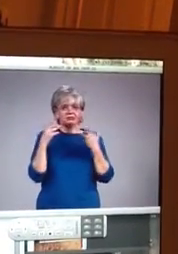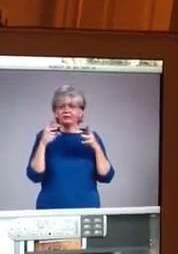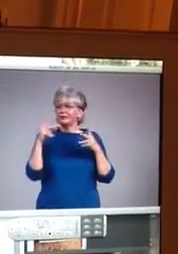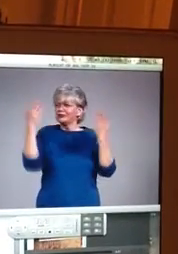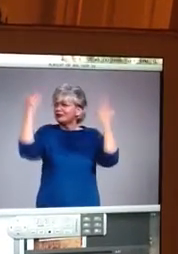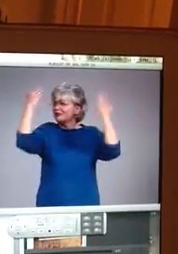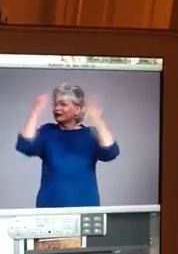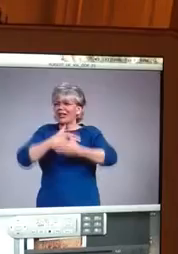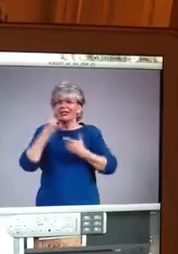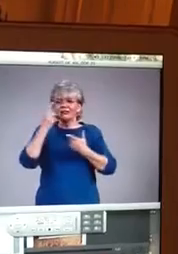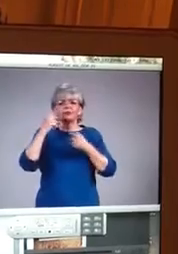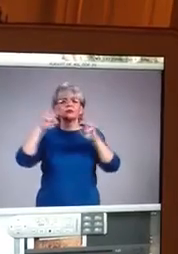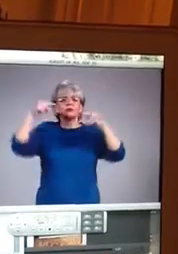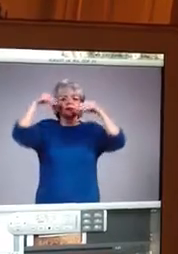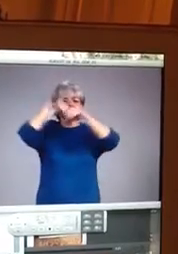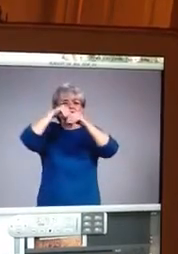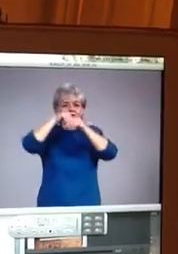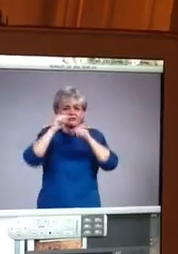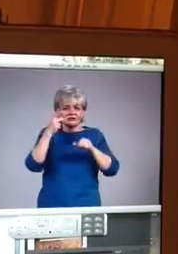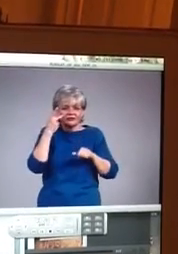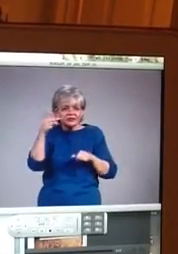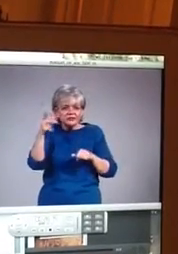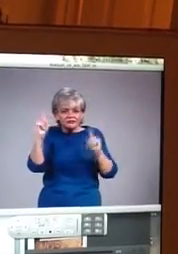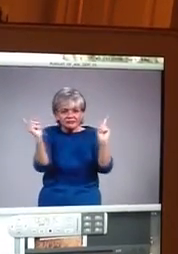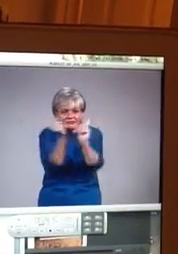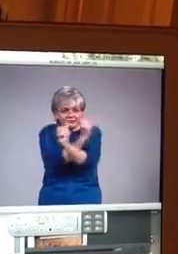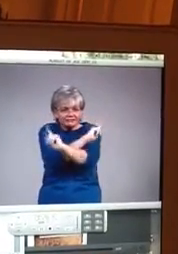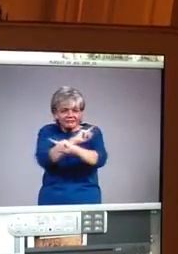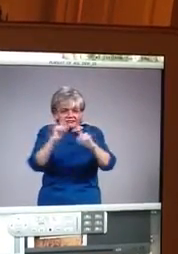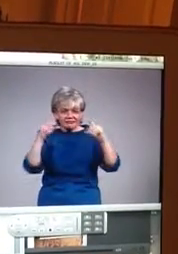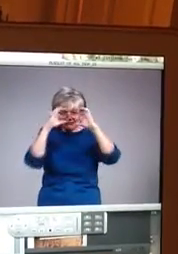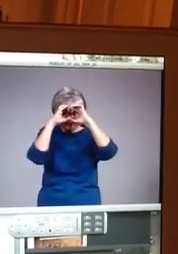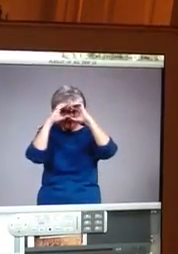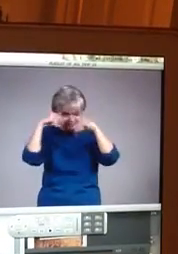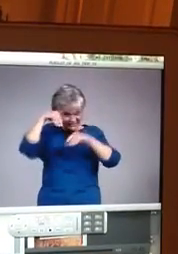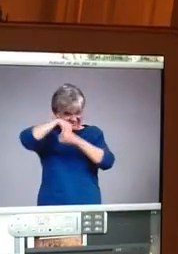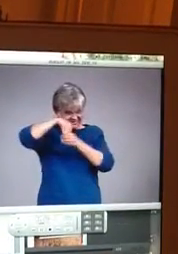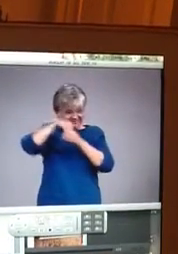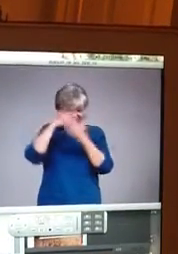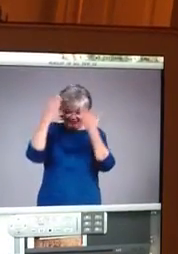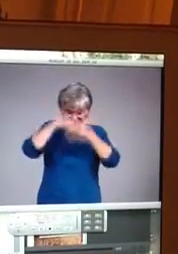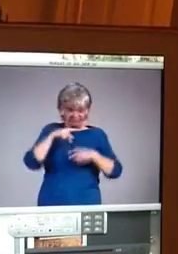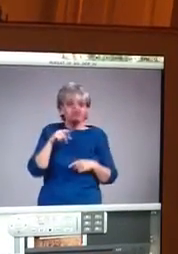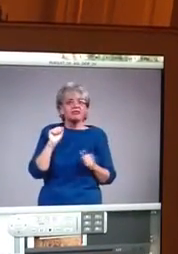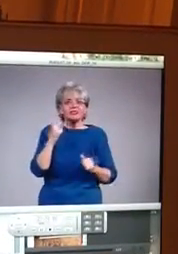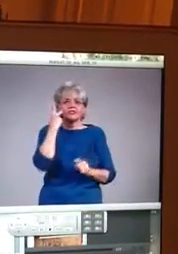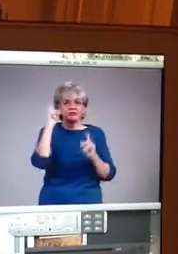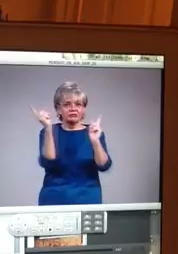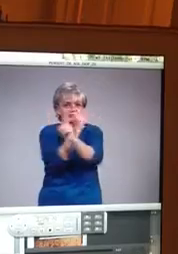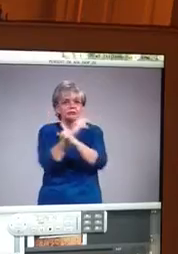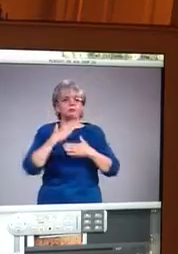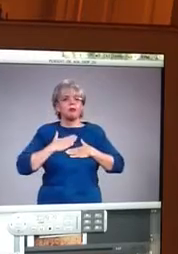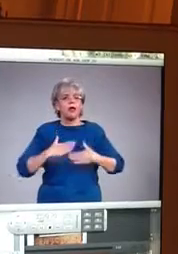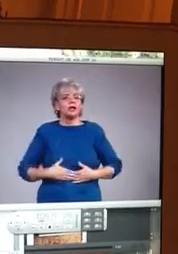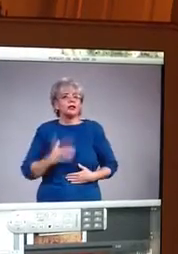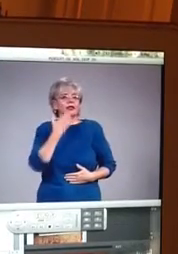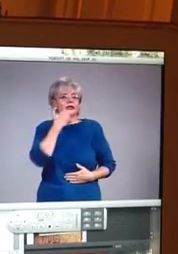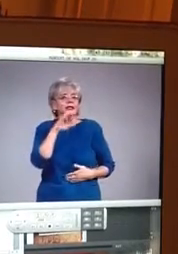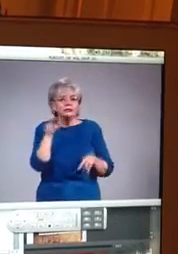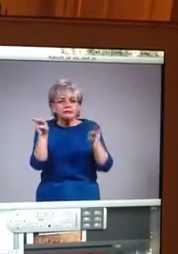have new technology in the military that has special dark glasses where you can see people walking back and forth. They're dark